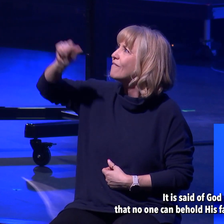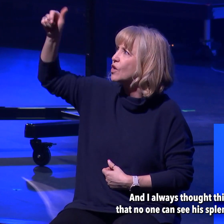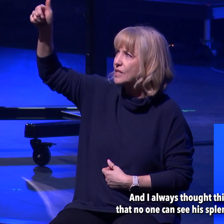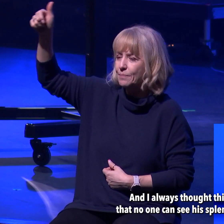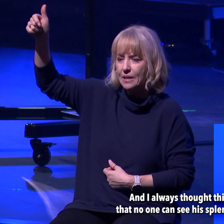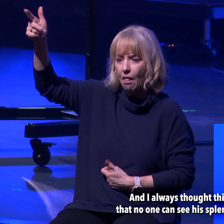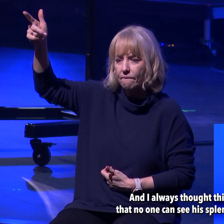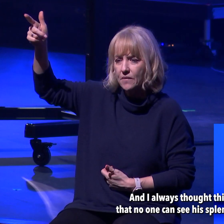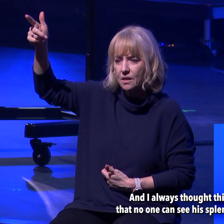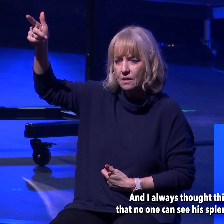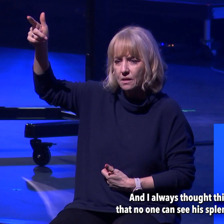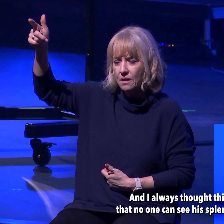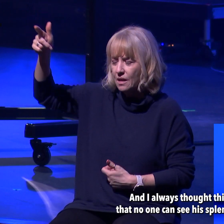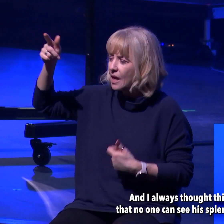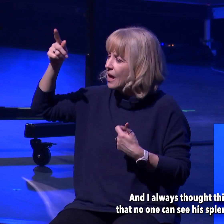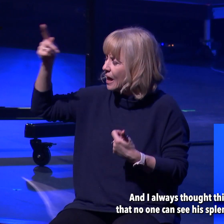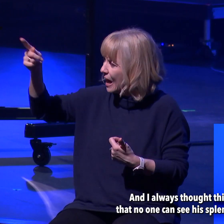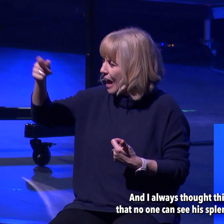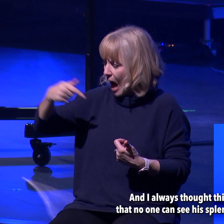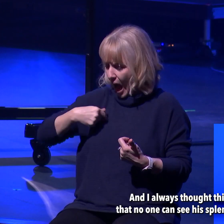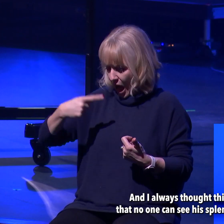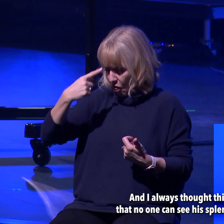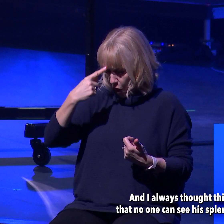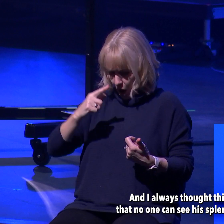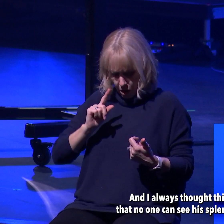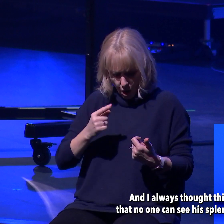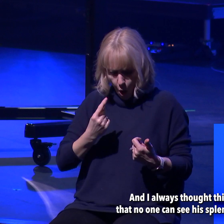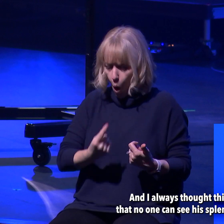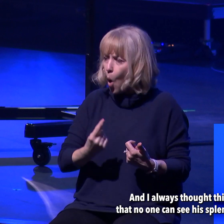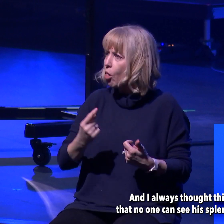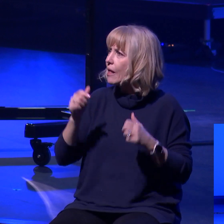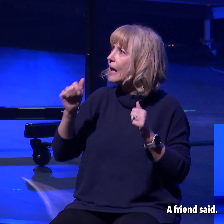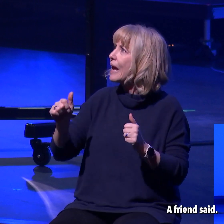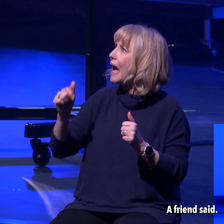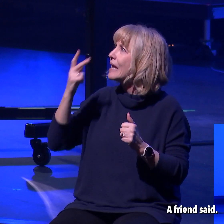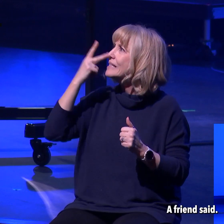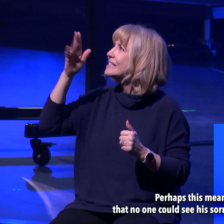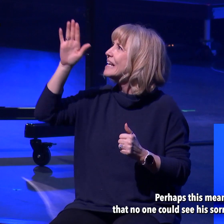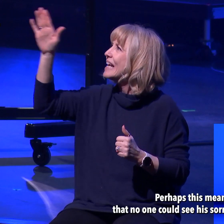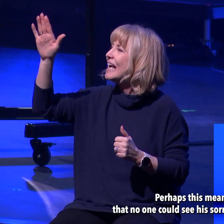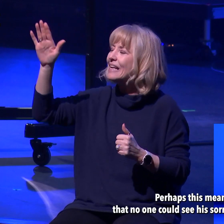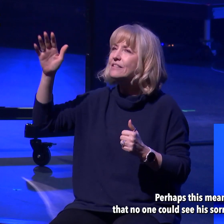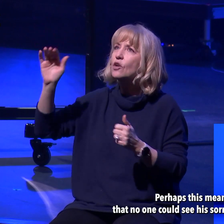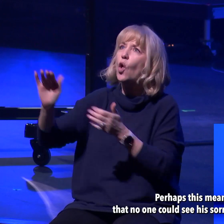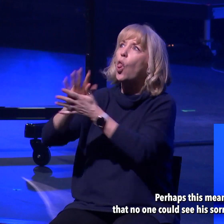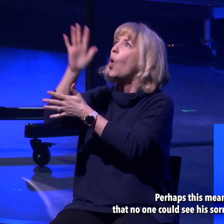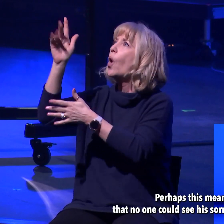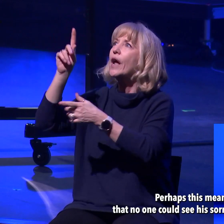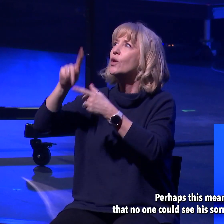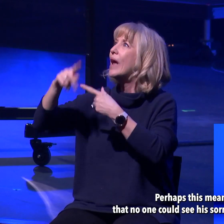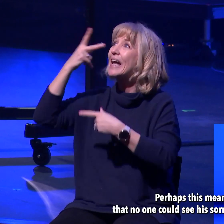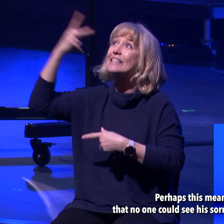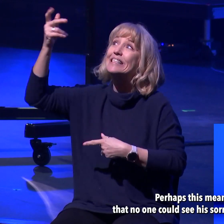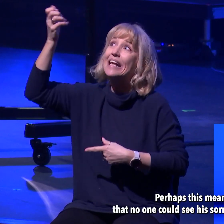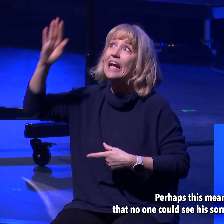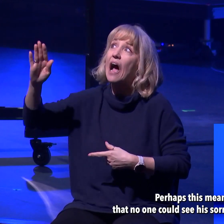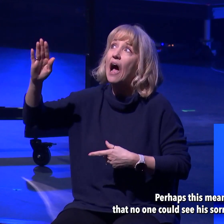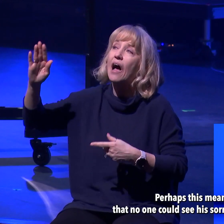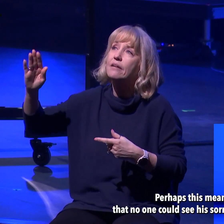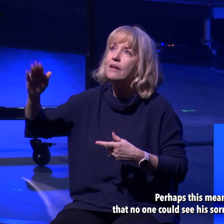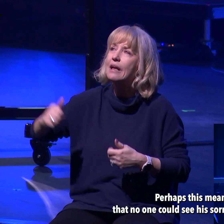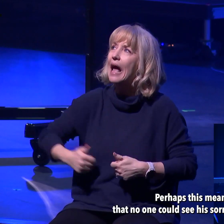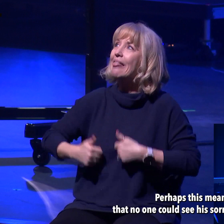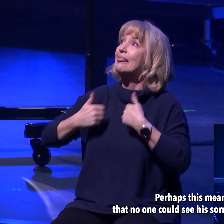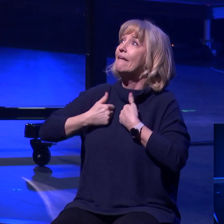face and live, and I always thought this meant that no one could see his splendor and live. A friend said perhaps this meant that no one could see his sorrow and